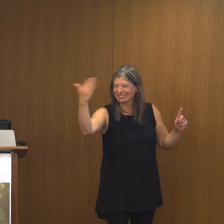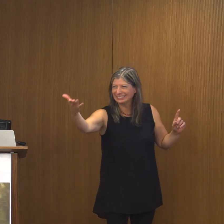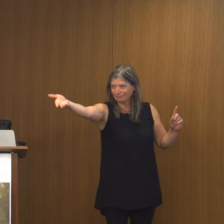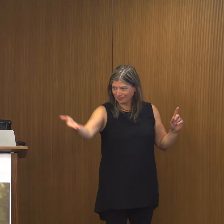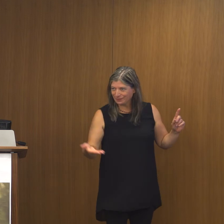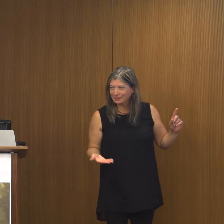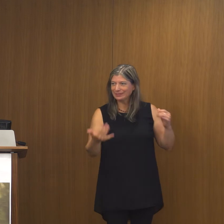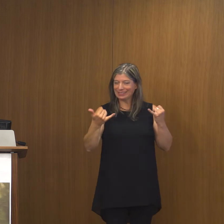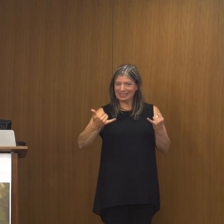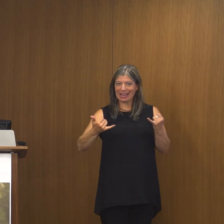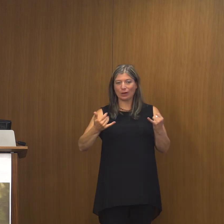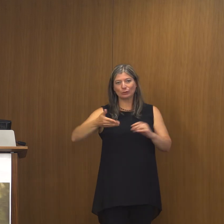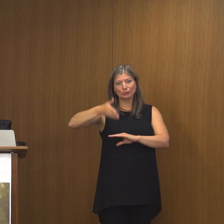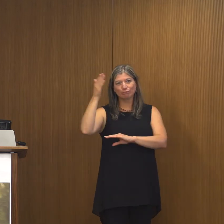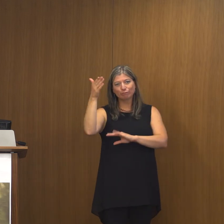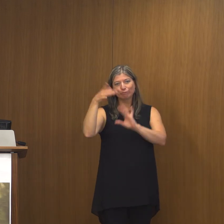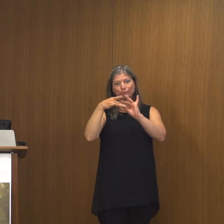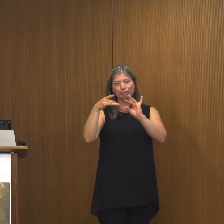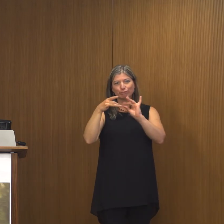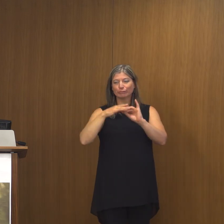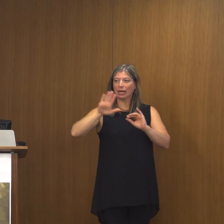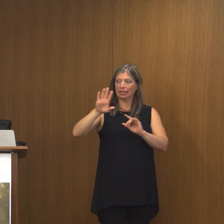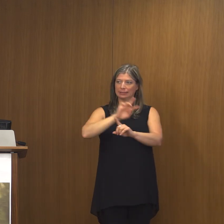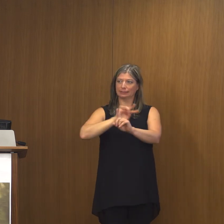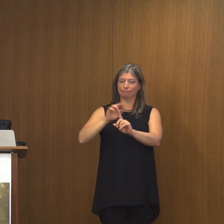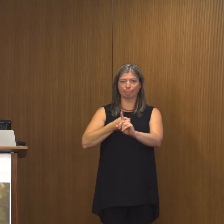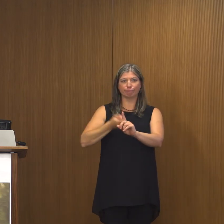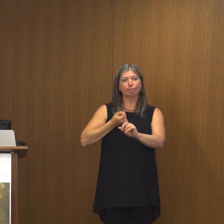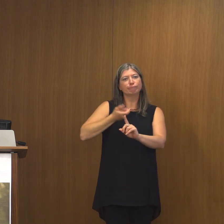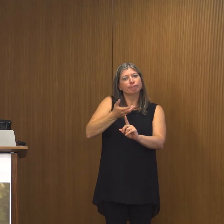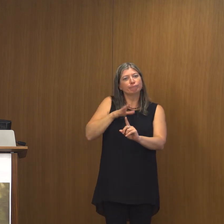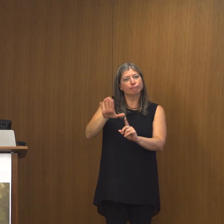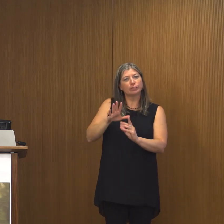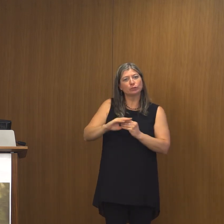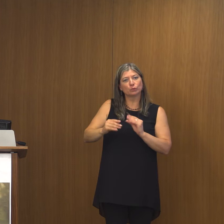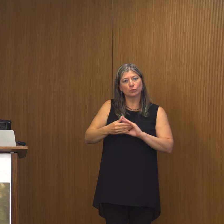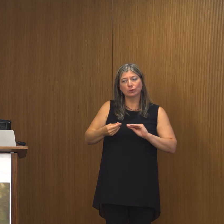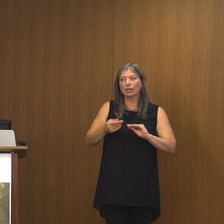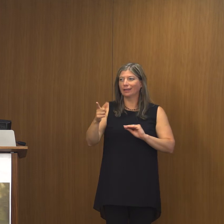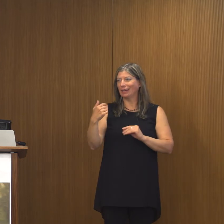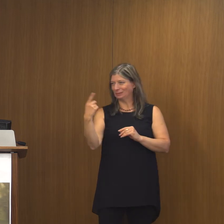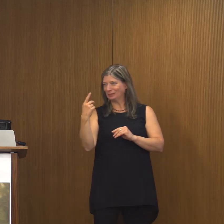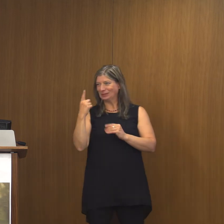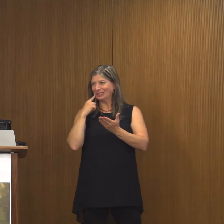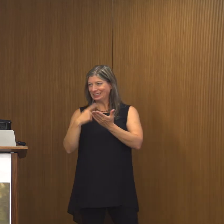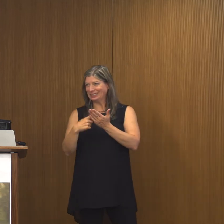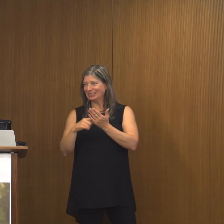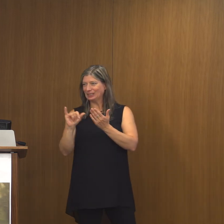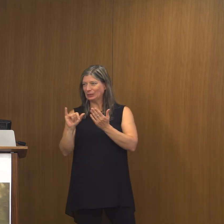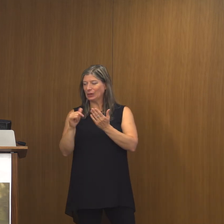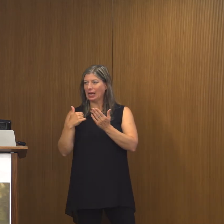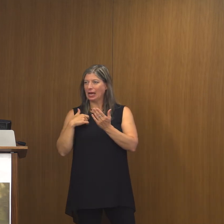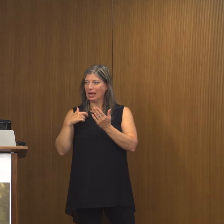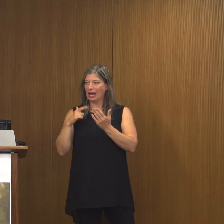coincidence, to speak to us on his perspectives on we've had this discussion, and I will ask you to